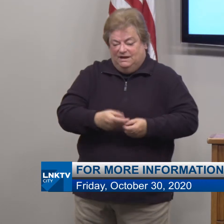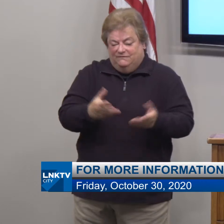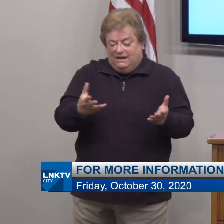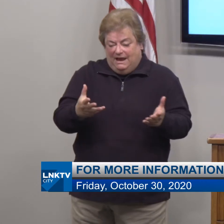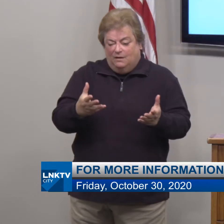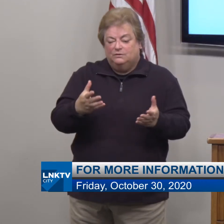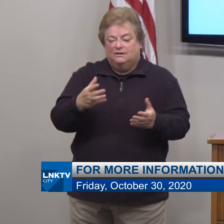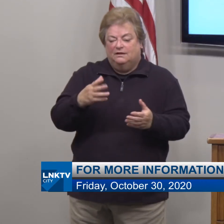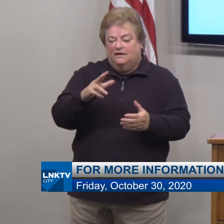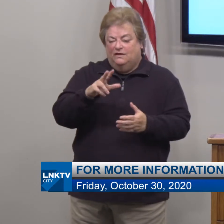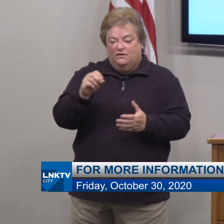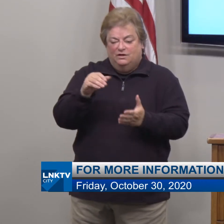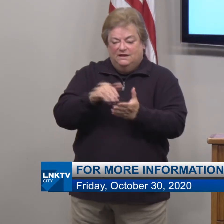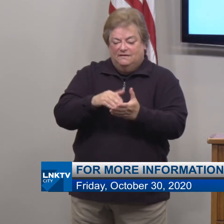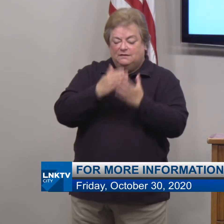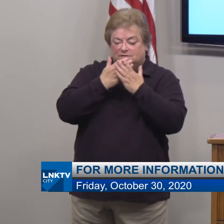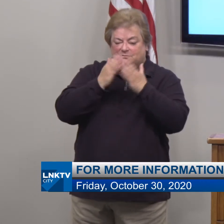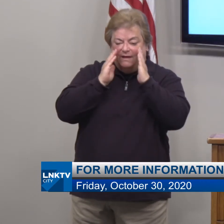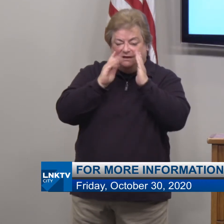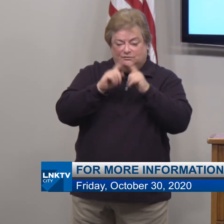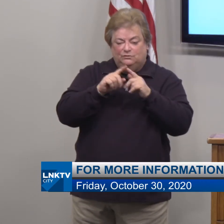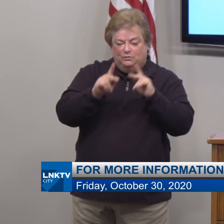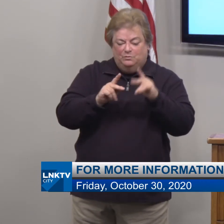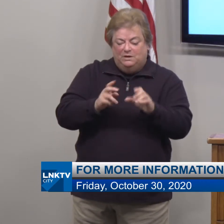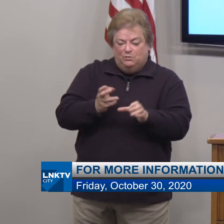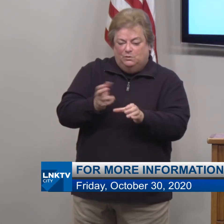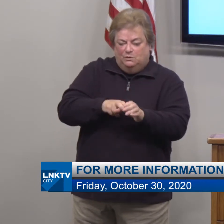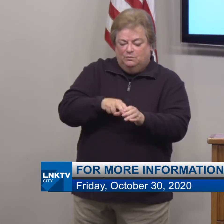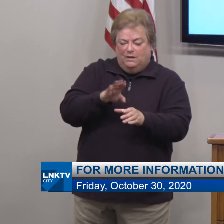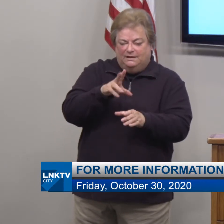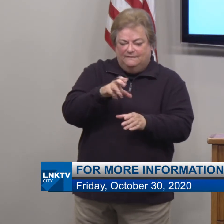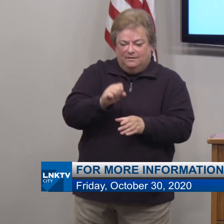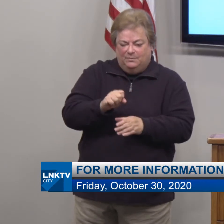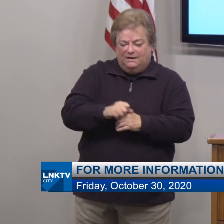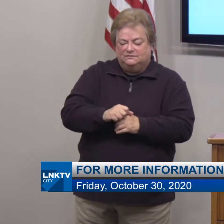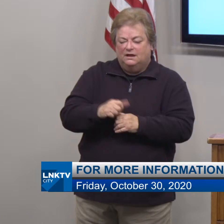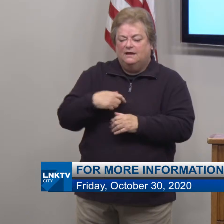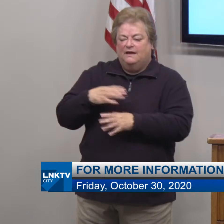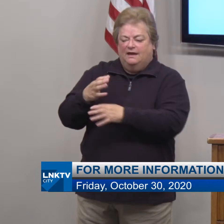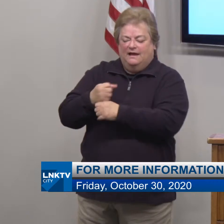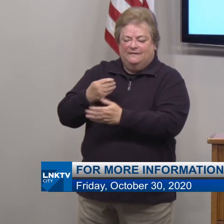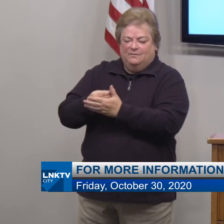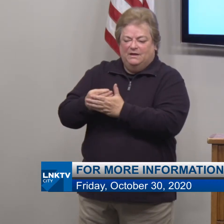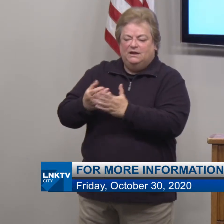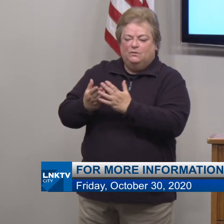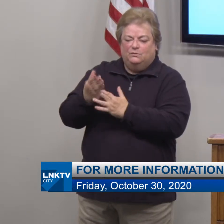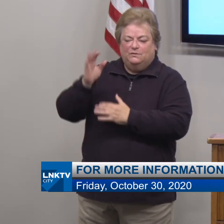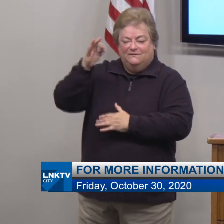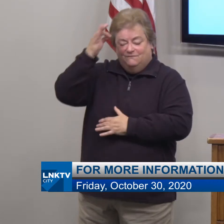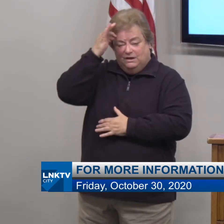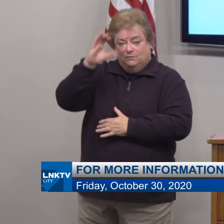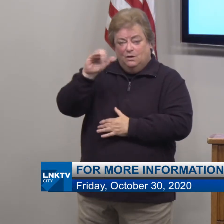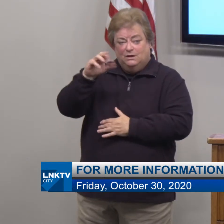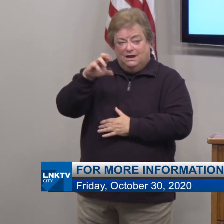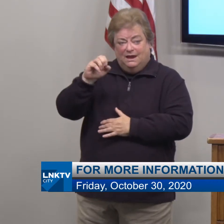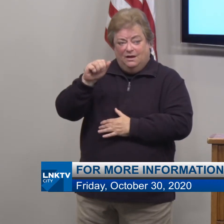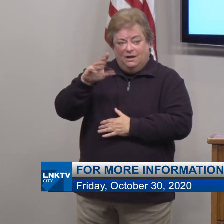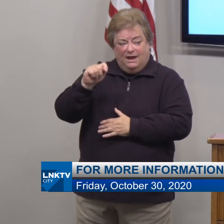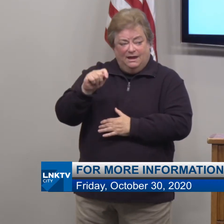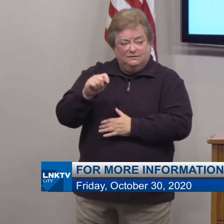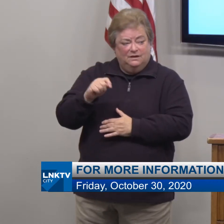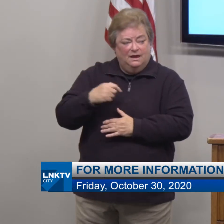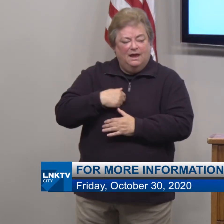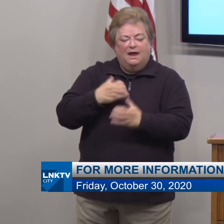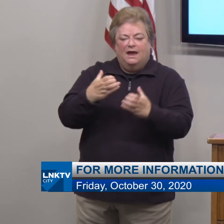to prevent the spread of the virus. Those masks were funded through the Federal CARES Act. Before I go, I again want